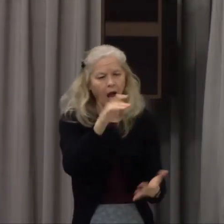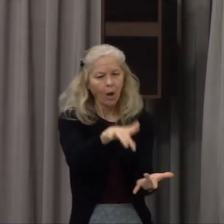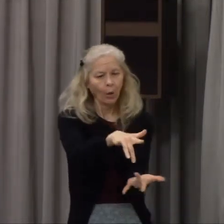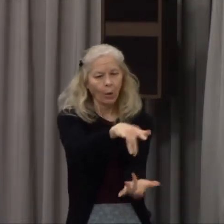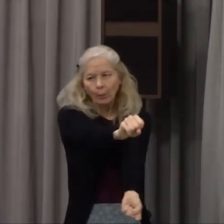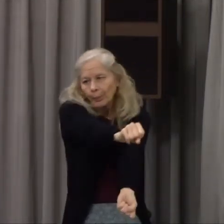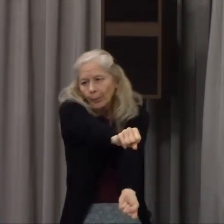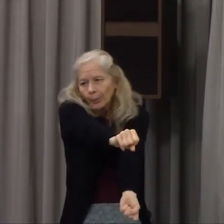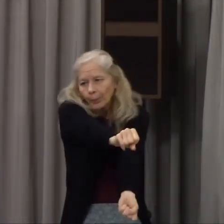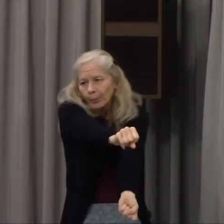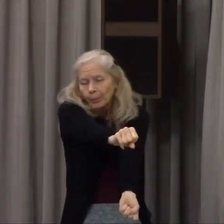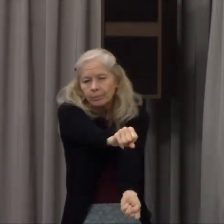The Bible says